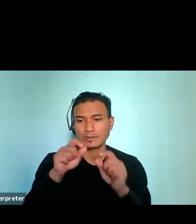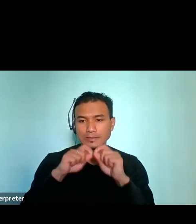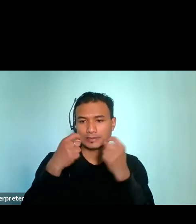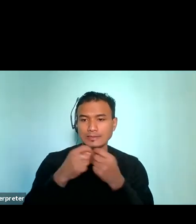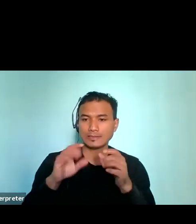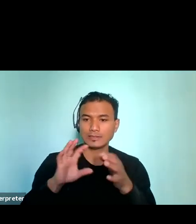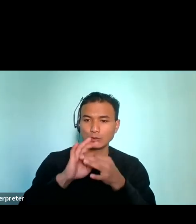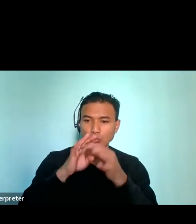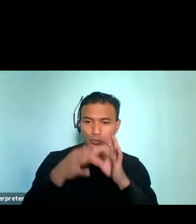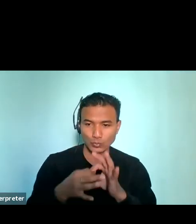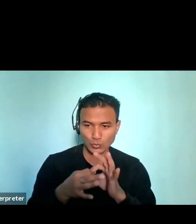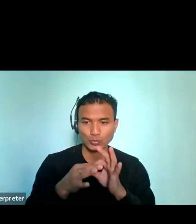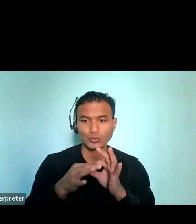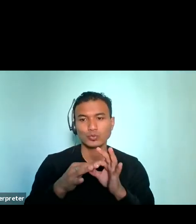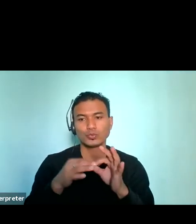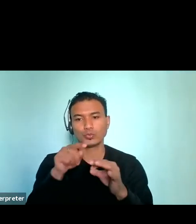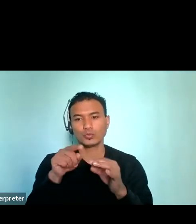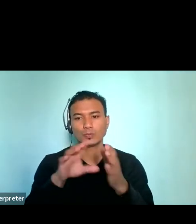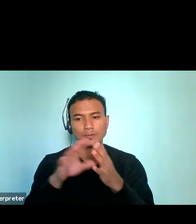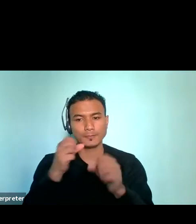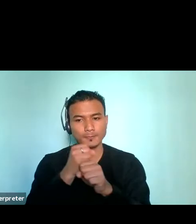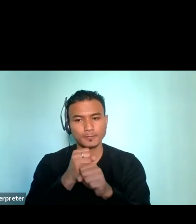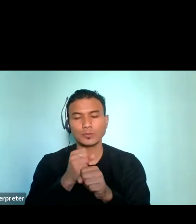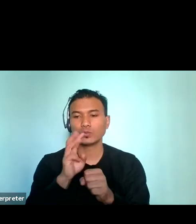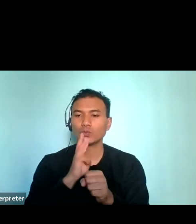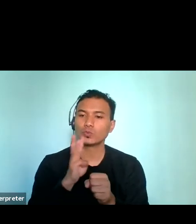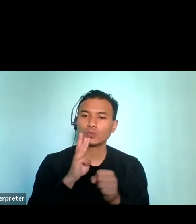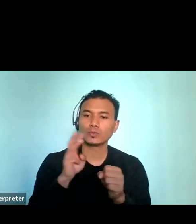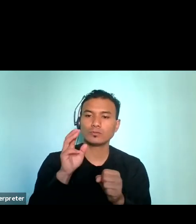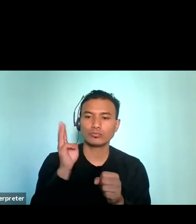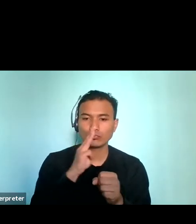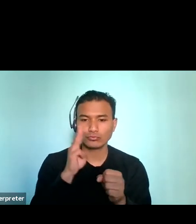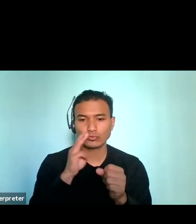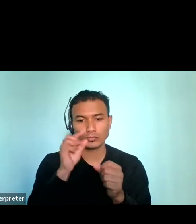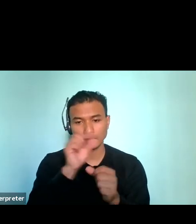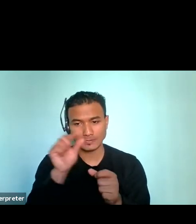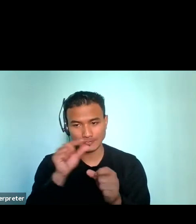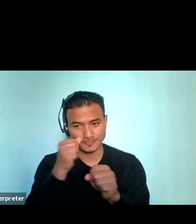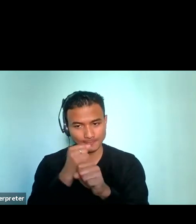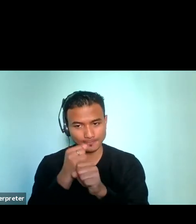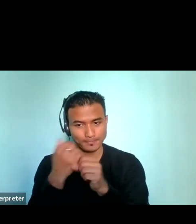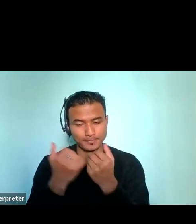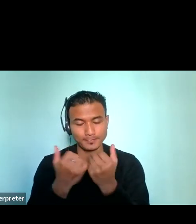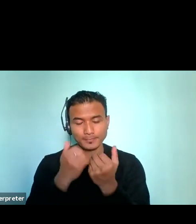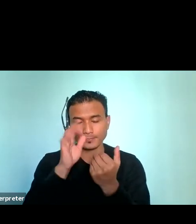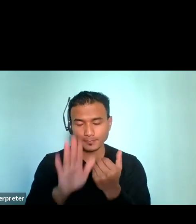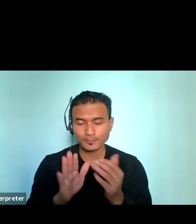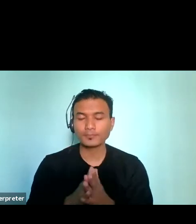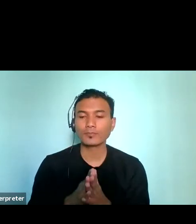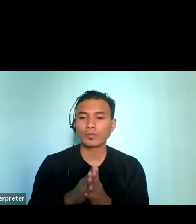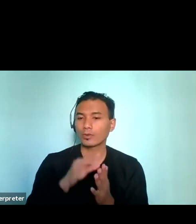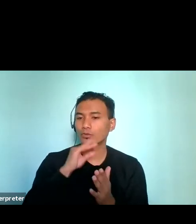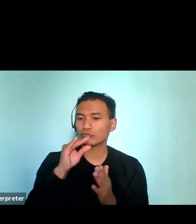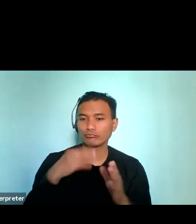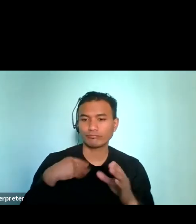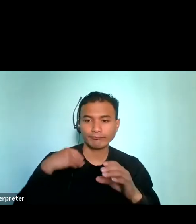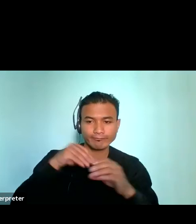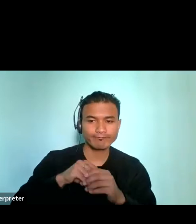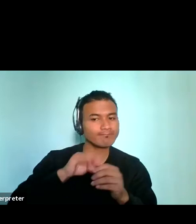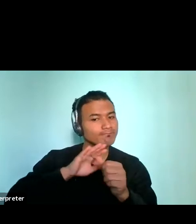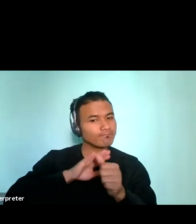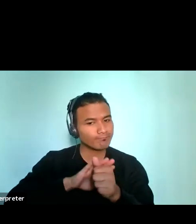network, yes, of youth who works on water, climate issues, and the promotion of youth participation in